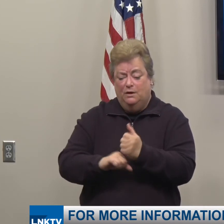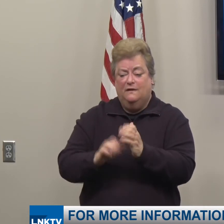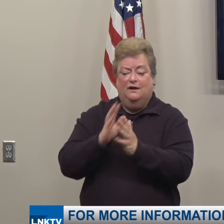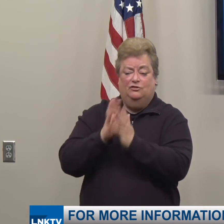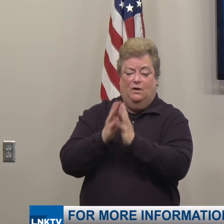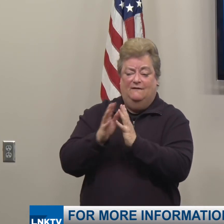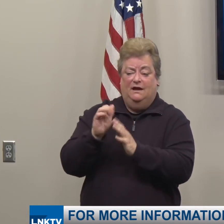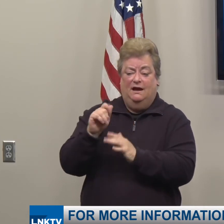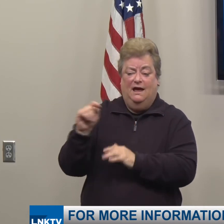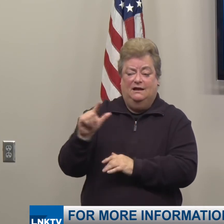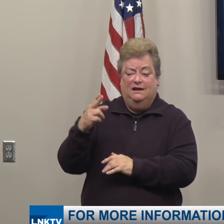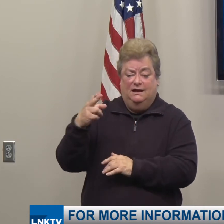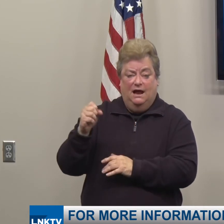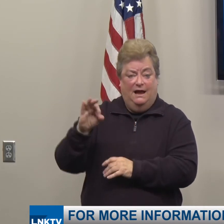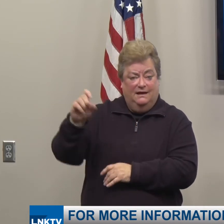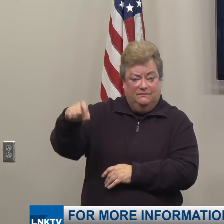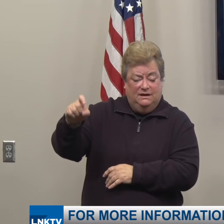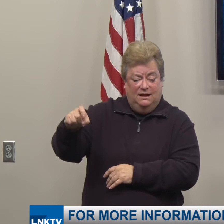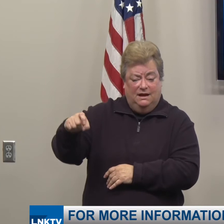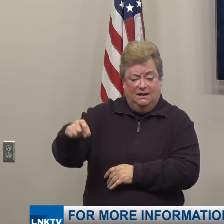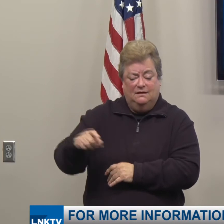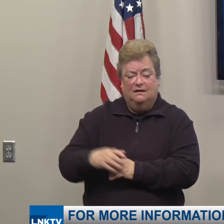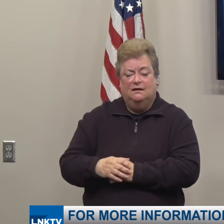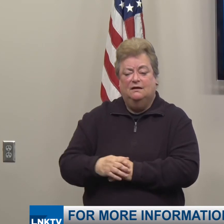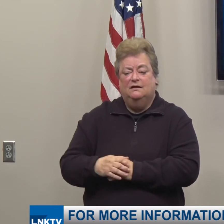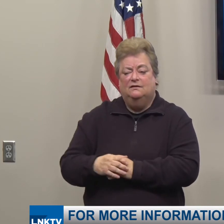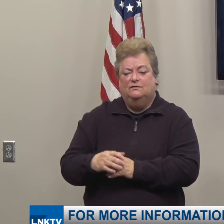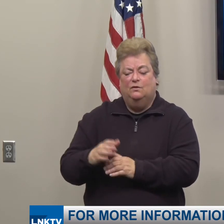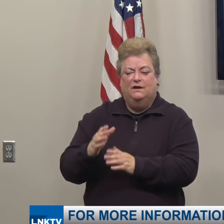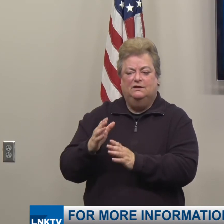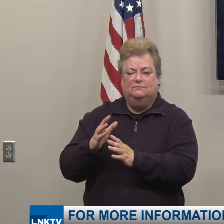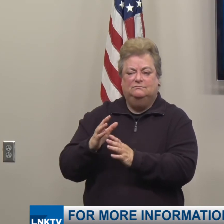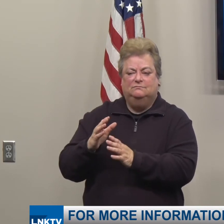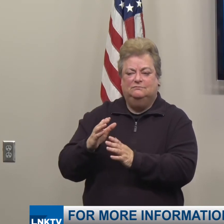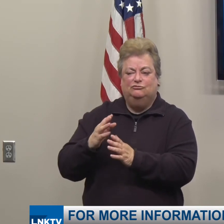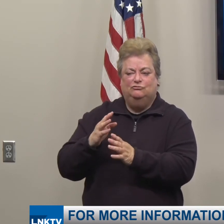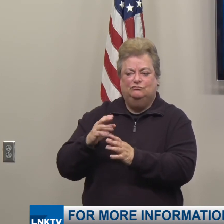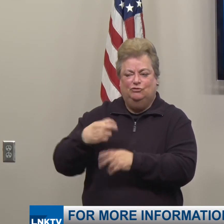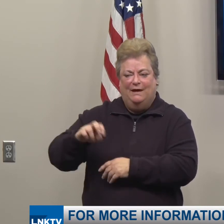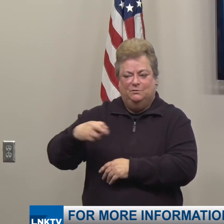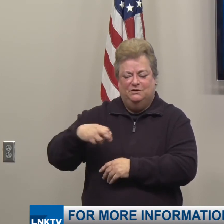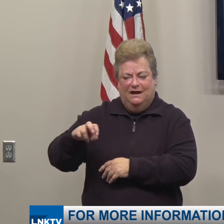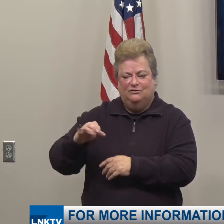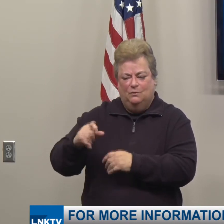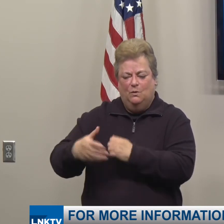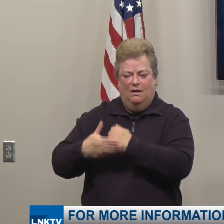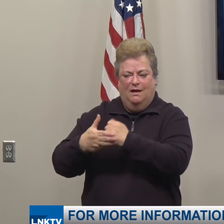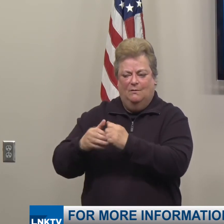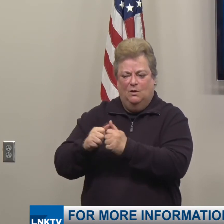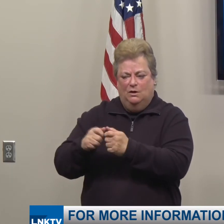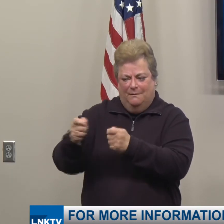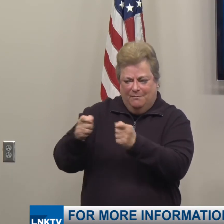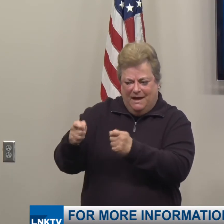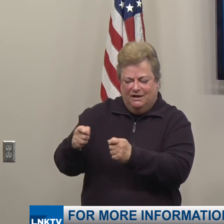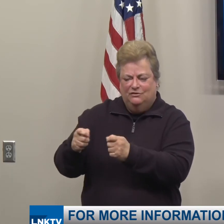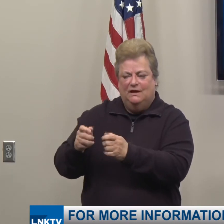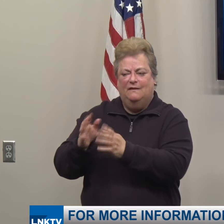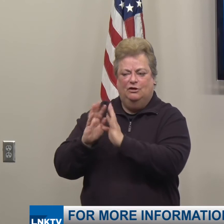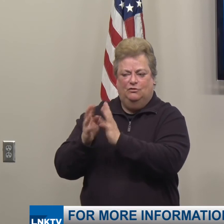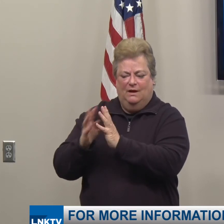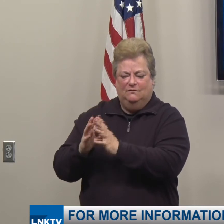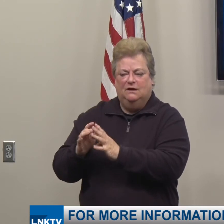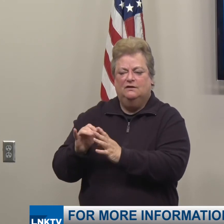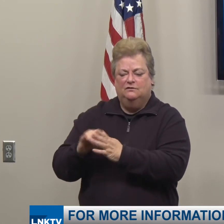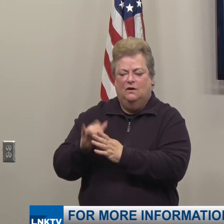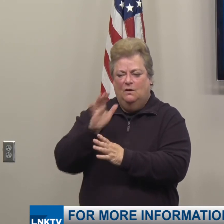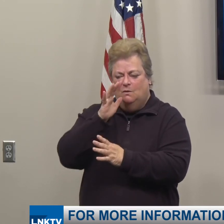High if needed. Our transportation utilities folks are used to managing traffic and are part of our citywide team to help make that event